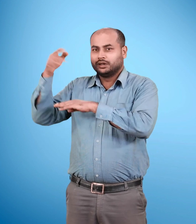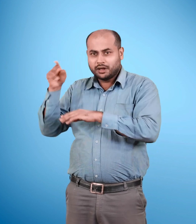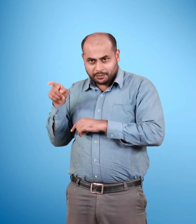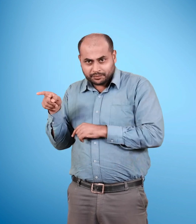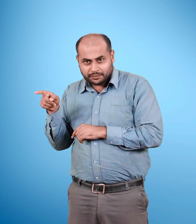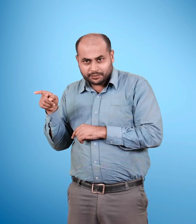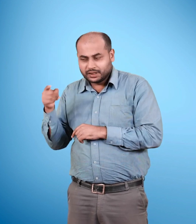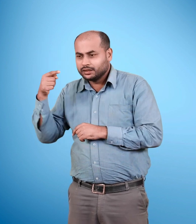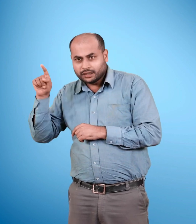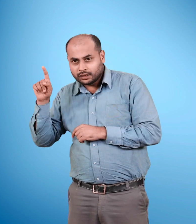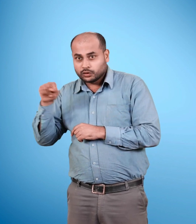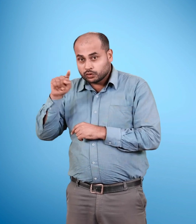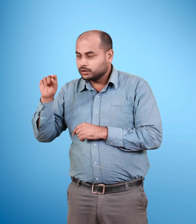evaporation.